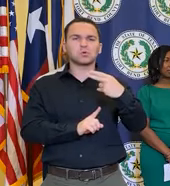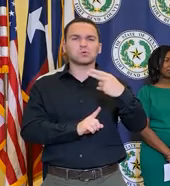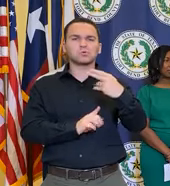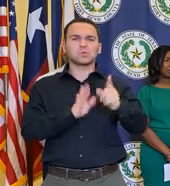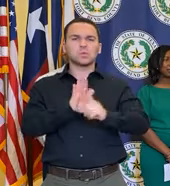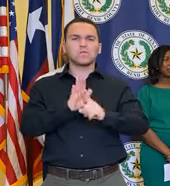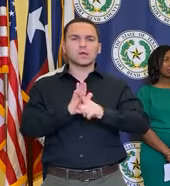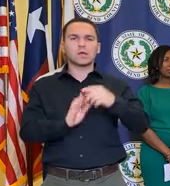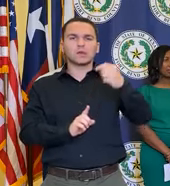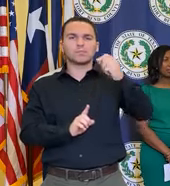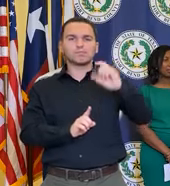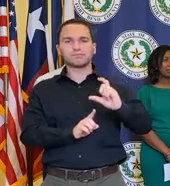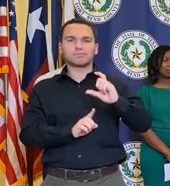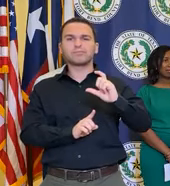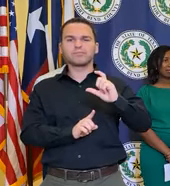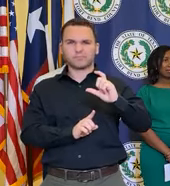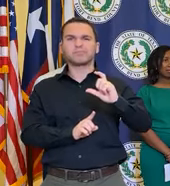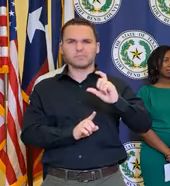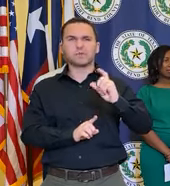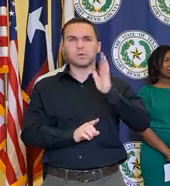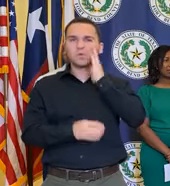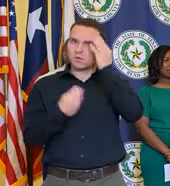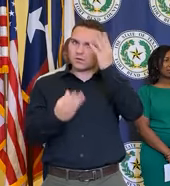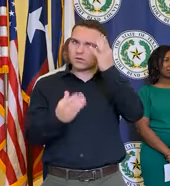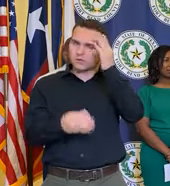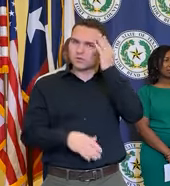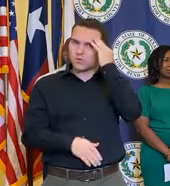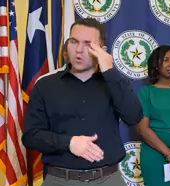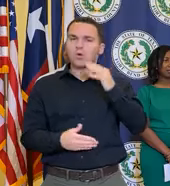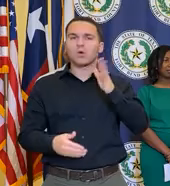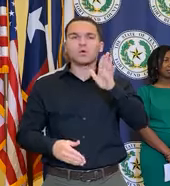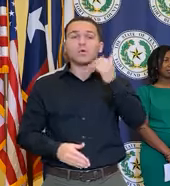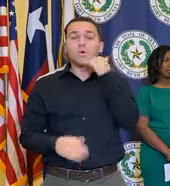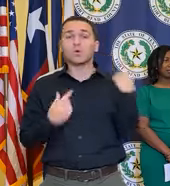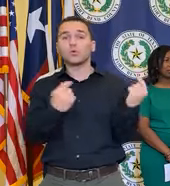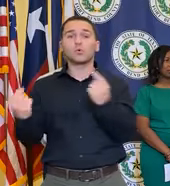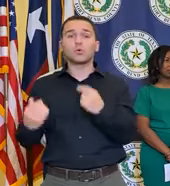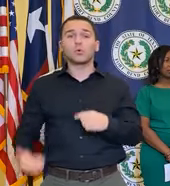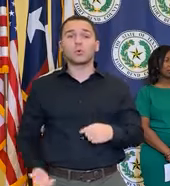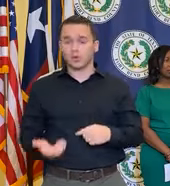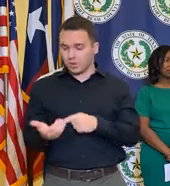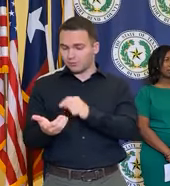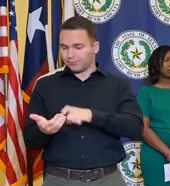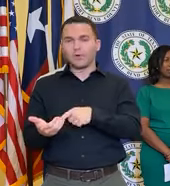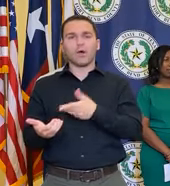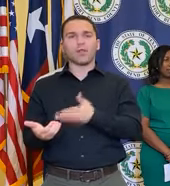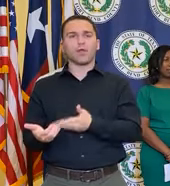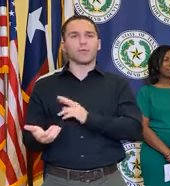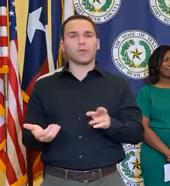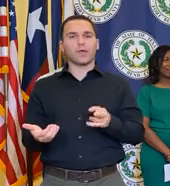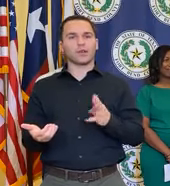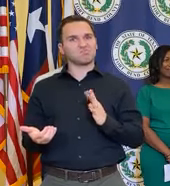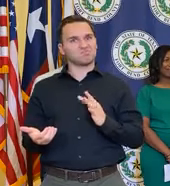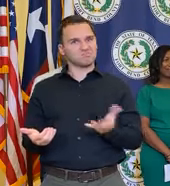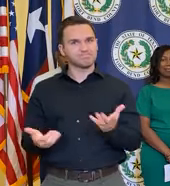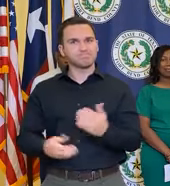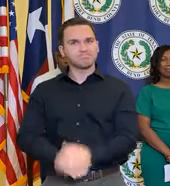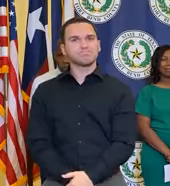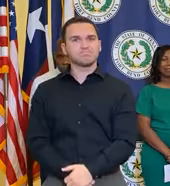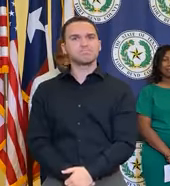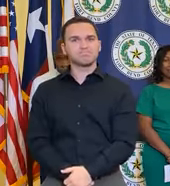know what is going on in Fort Bend County when it comes to as far as hurricanes or any kind of emergency is concerned. Any